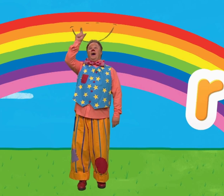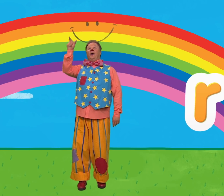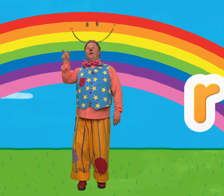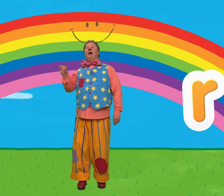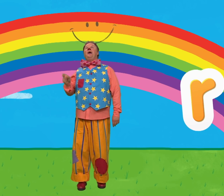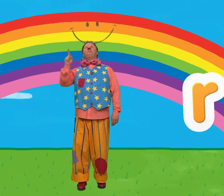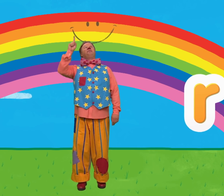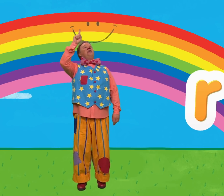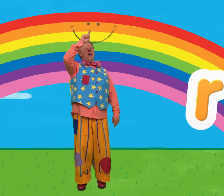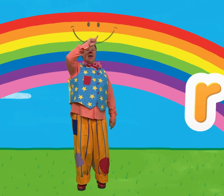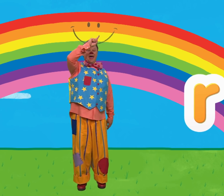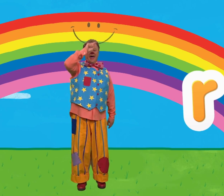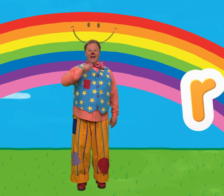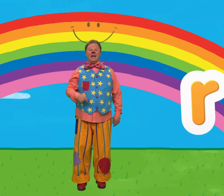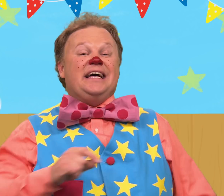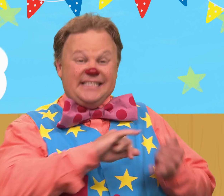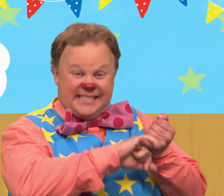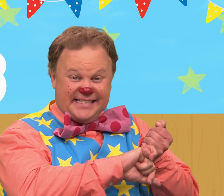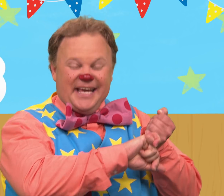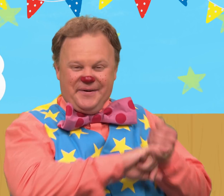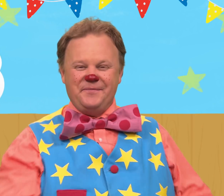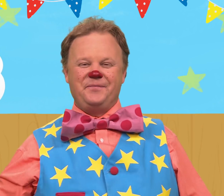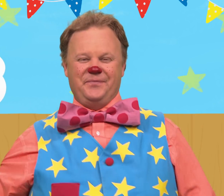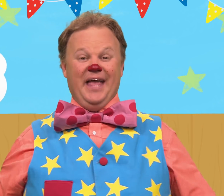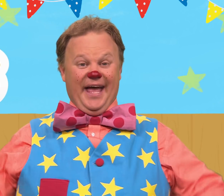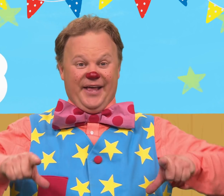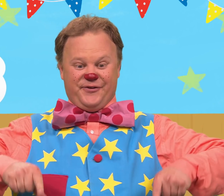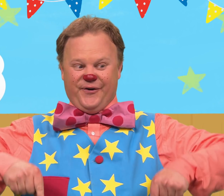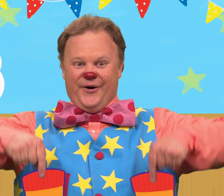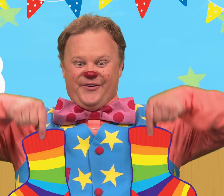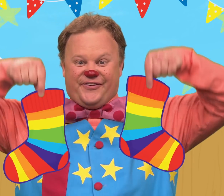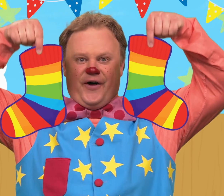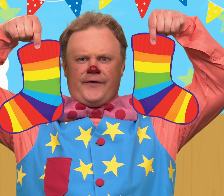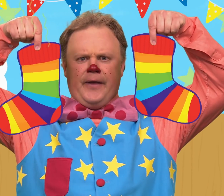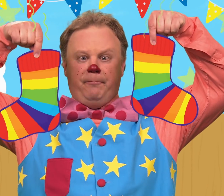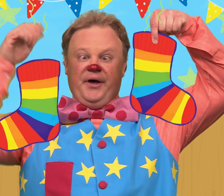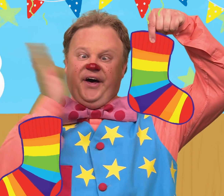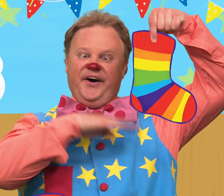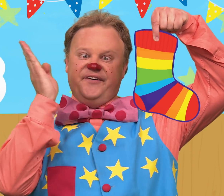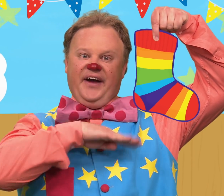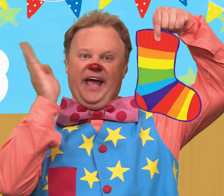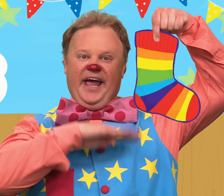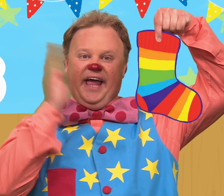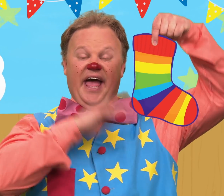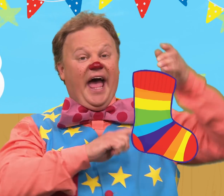rainbow. Up there! S is for socks. Poo-wee! And